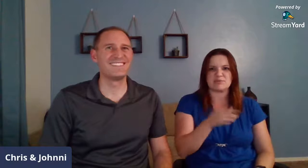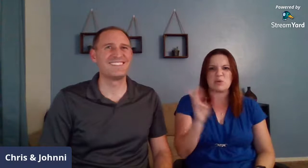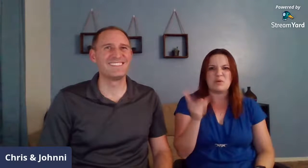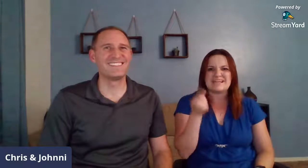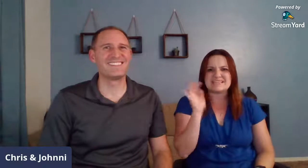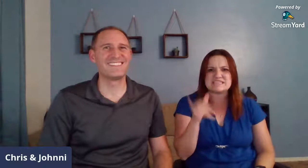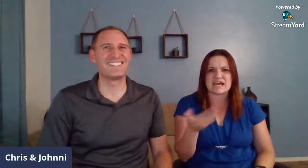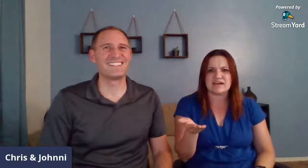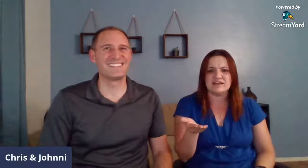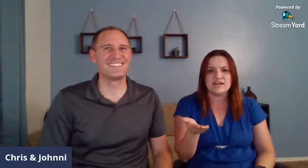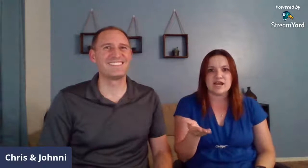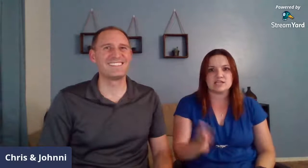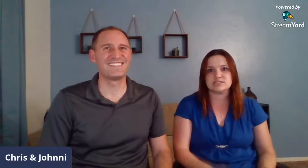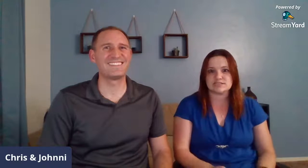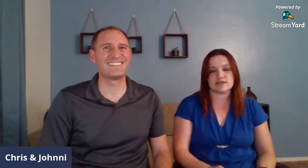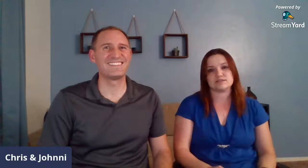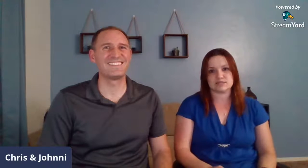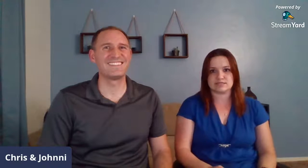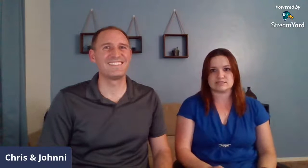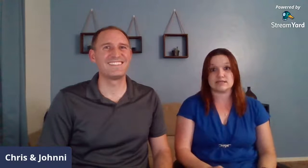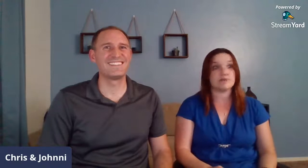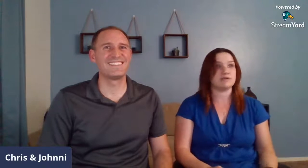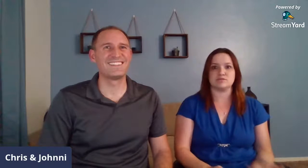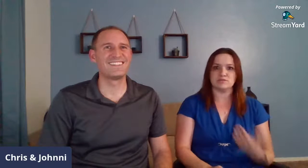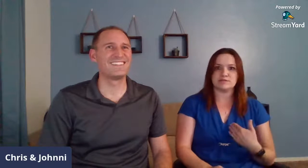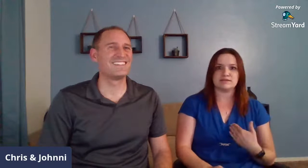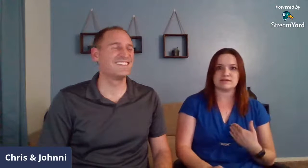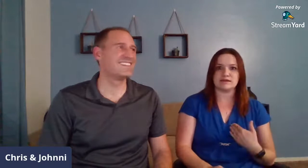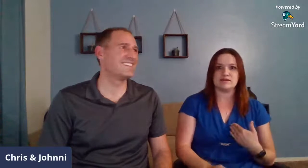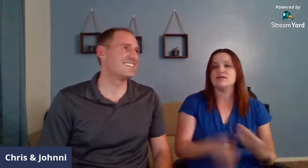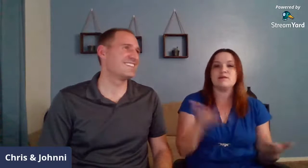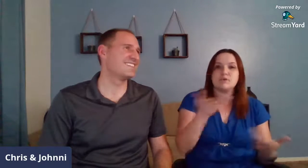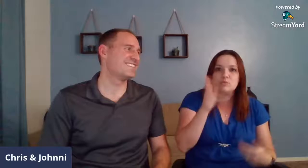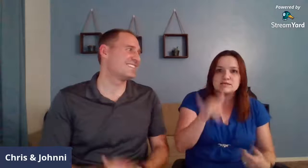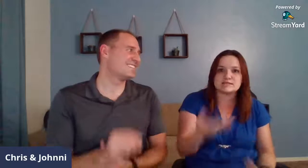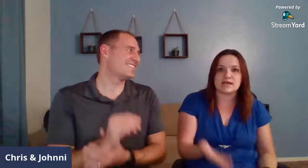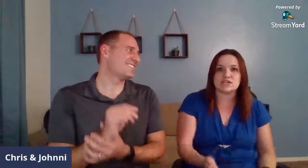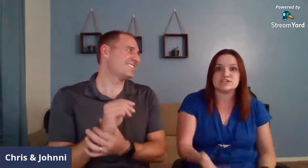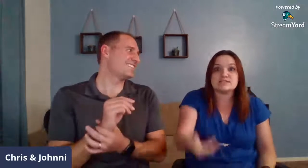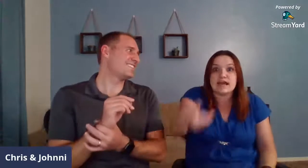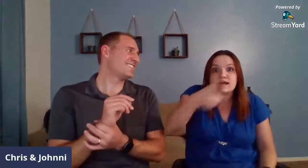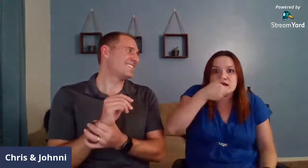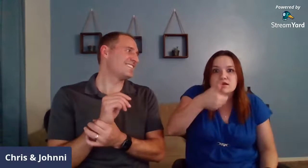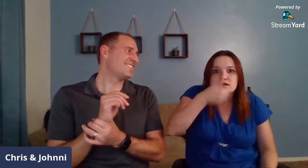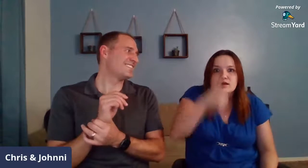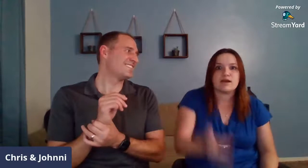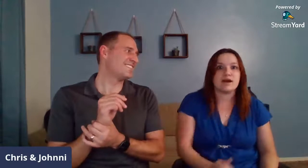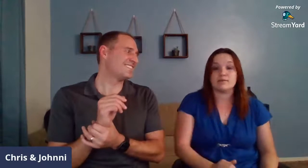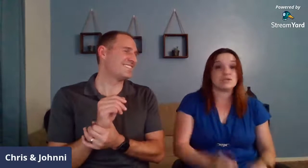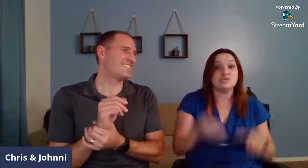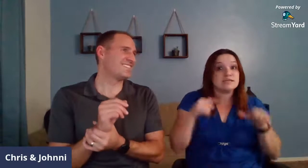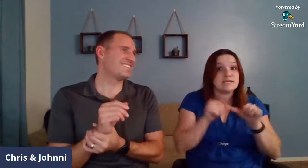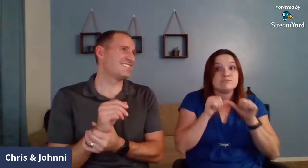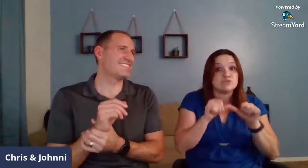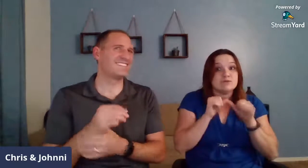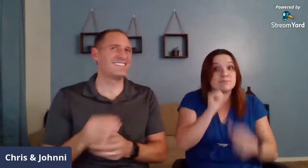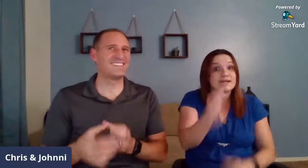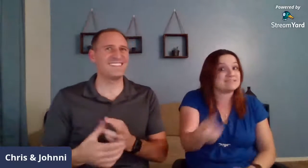like, "What is that?" And she's like, "Seriously?" I'm like, "Don't look at me like that." I'm like, "What is that?" And she's like, I'm like, "You can keep doing it, but I still